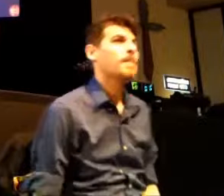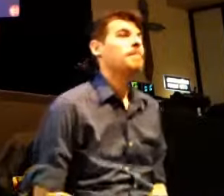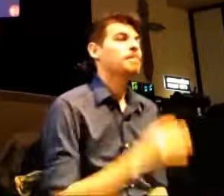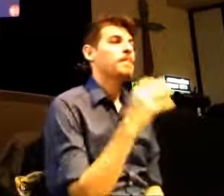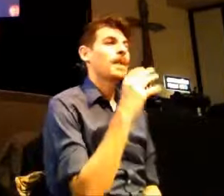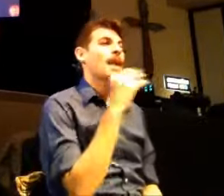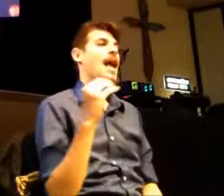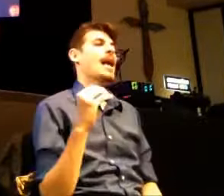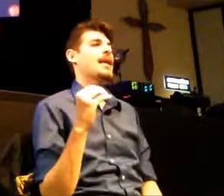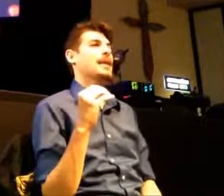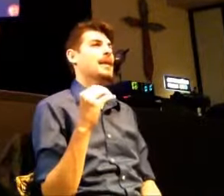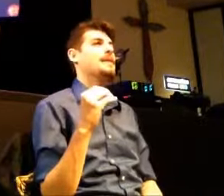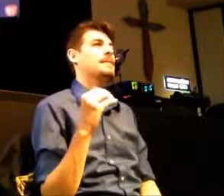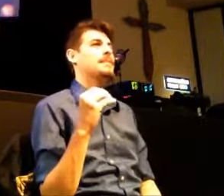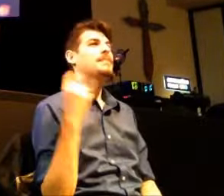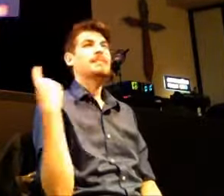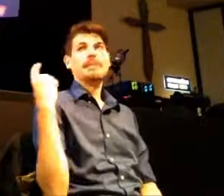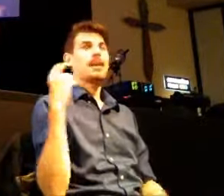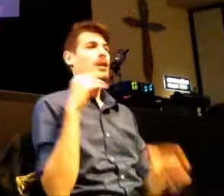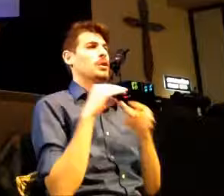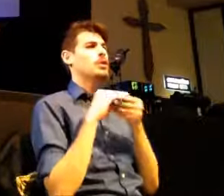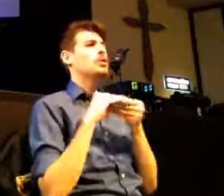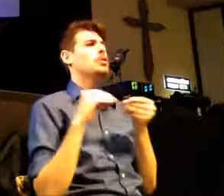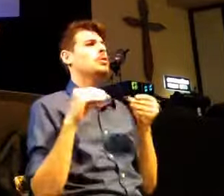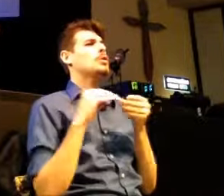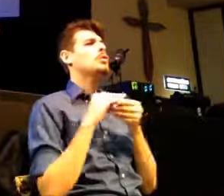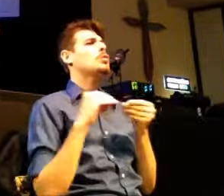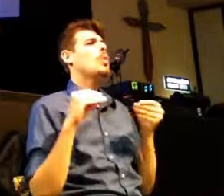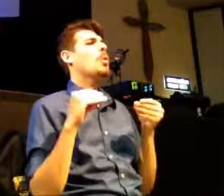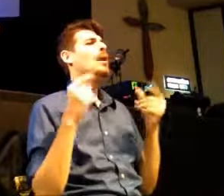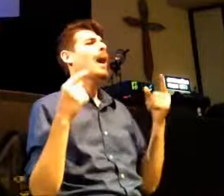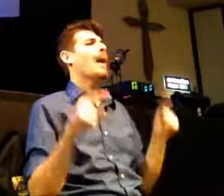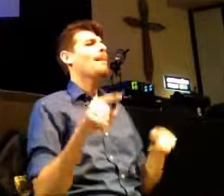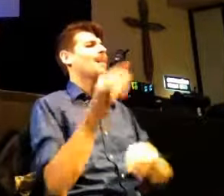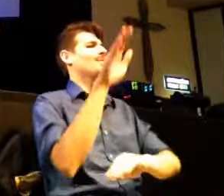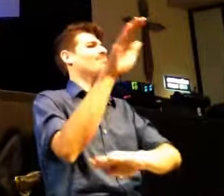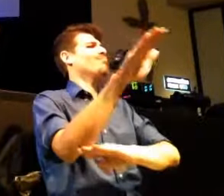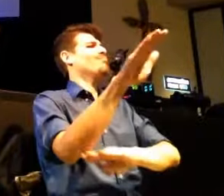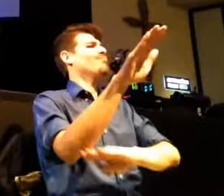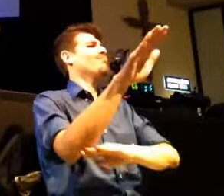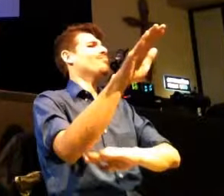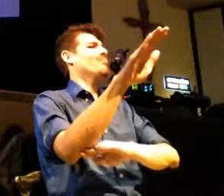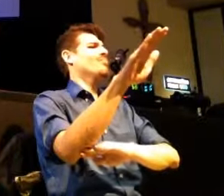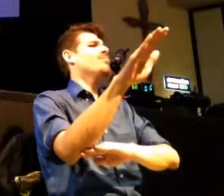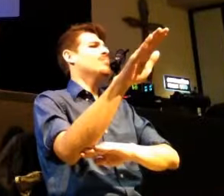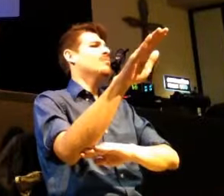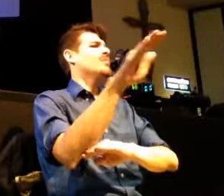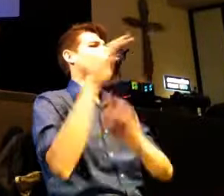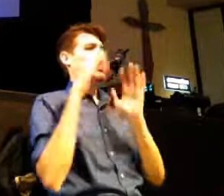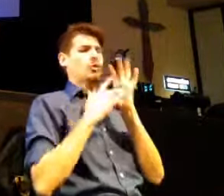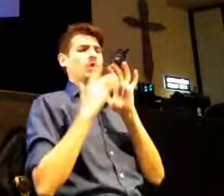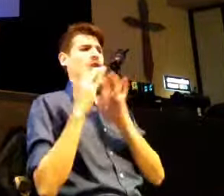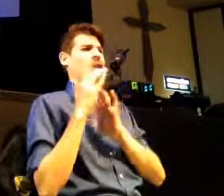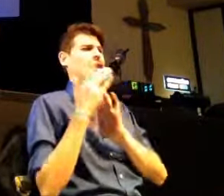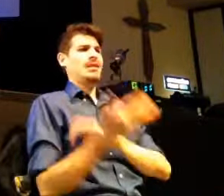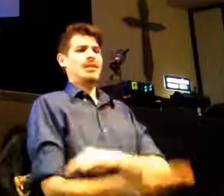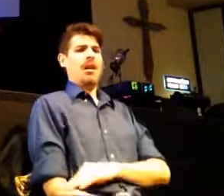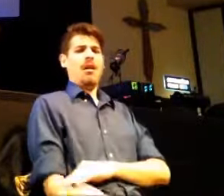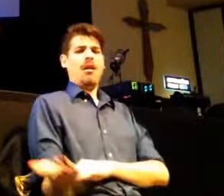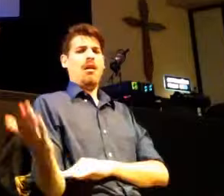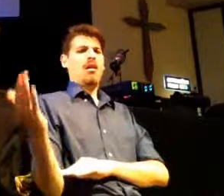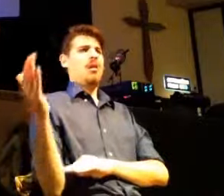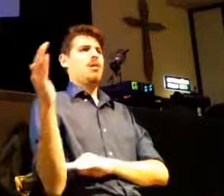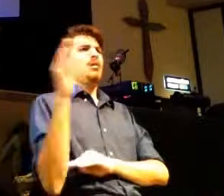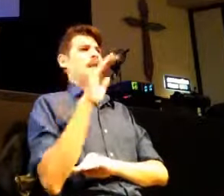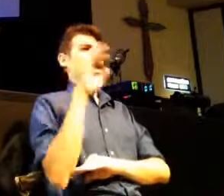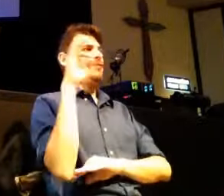And this is, the story occurs late in the day. Jesus has been ministering all day long, and now